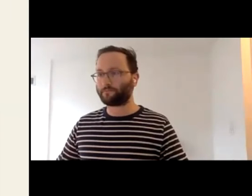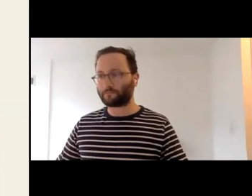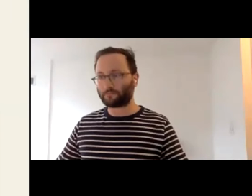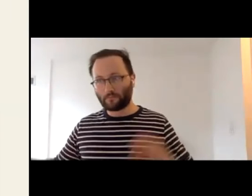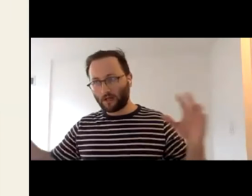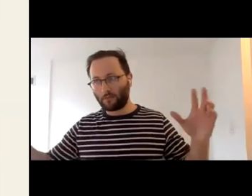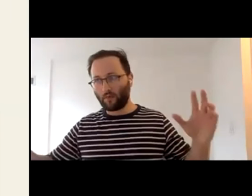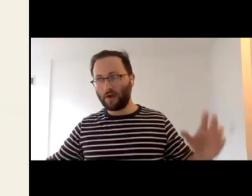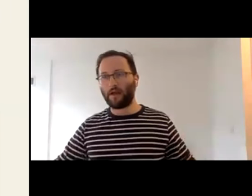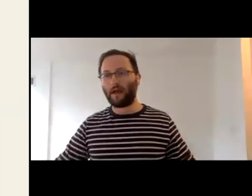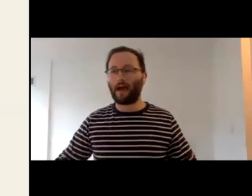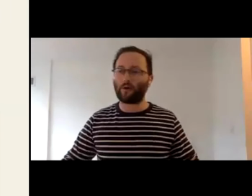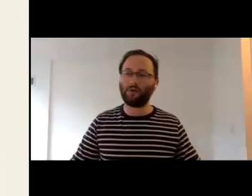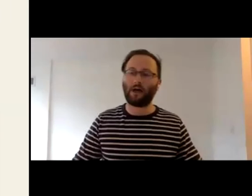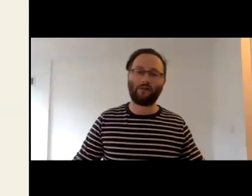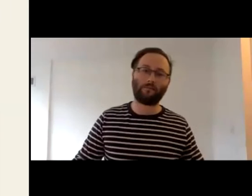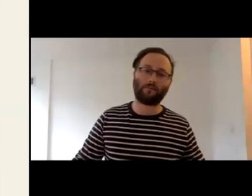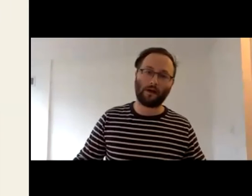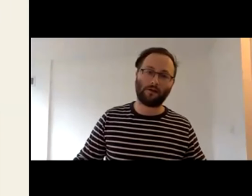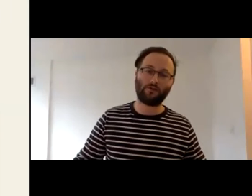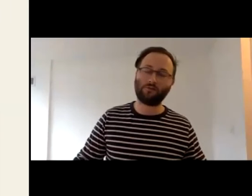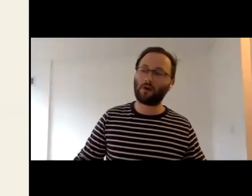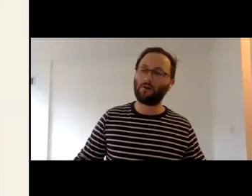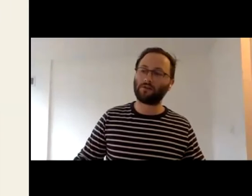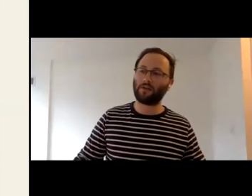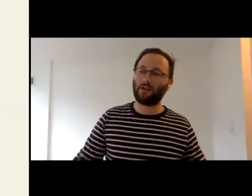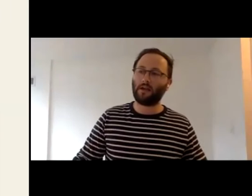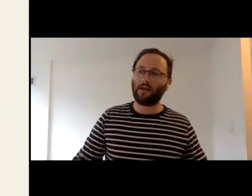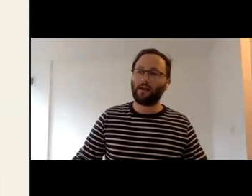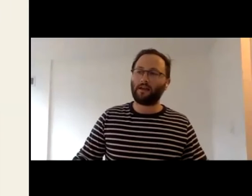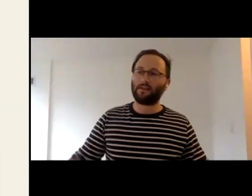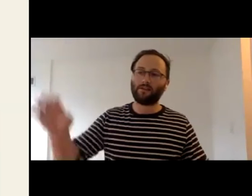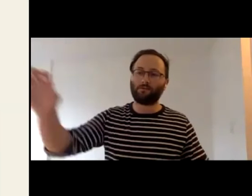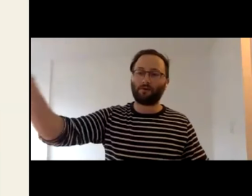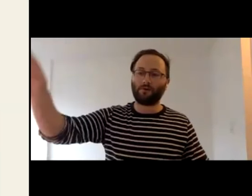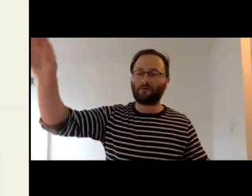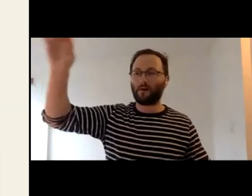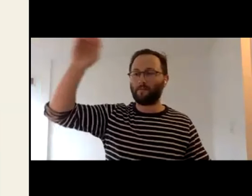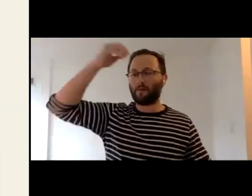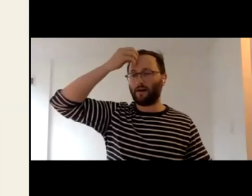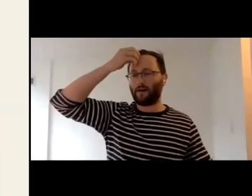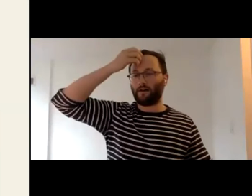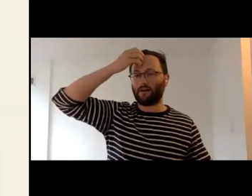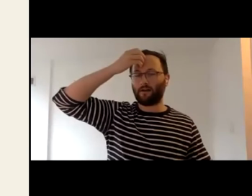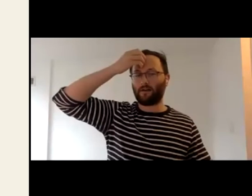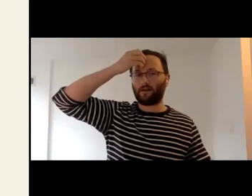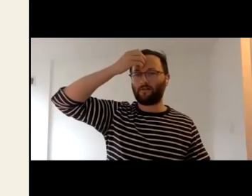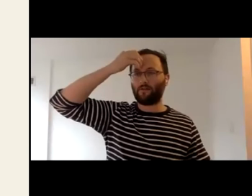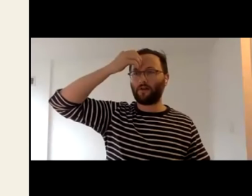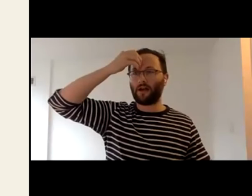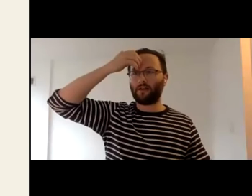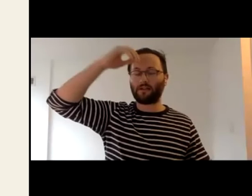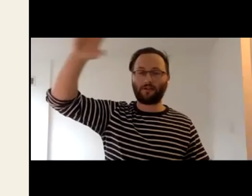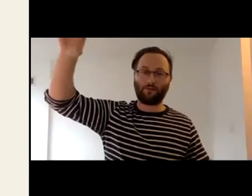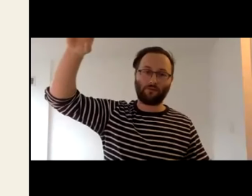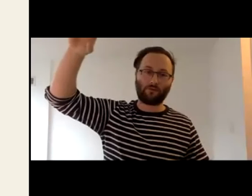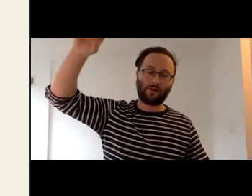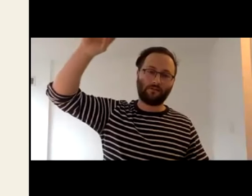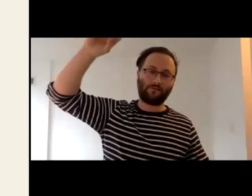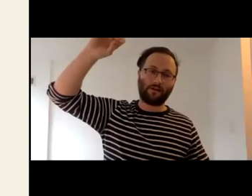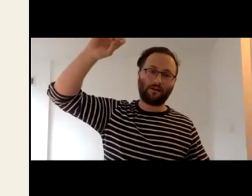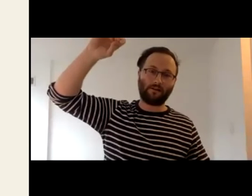So number one, how can we liven up Zoom calls? This is pulled from a fellow that I like